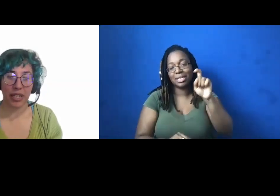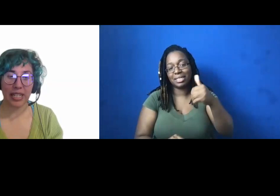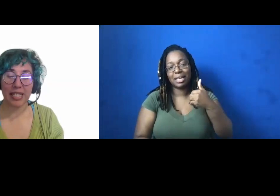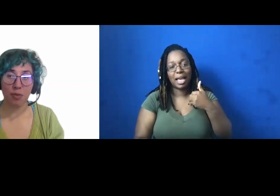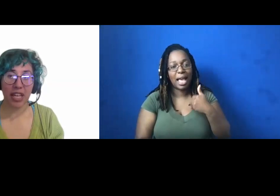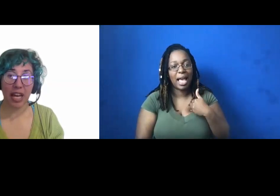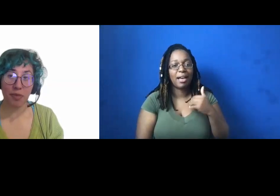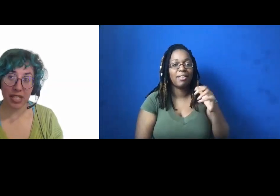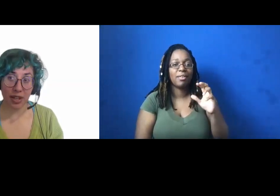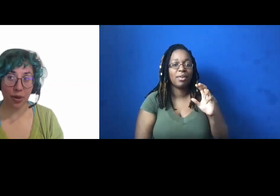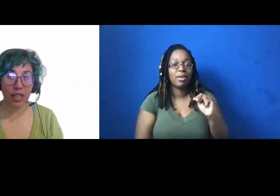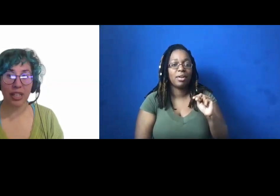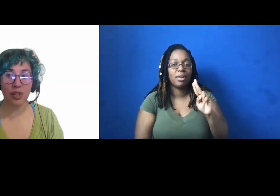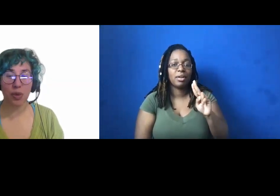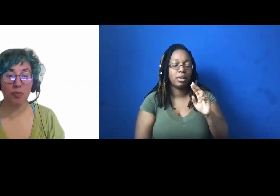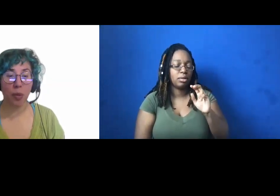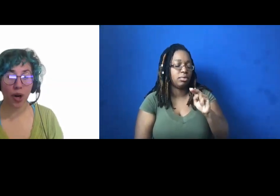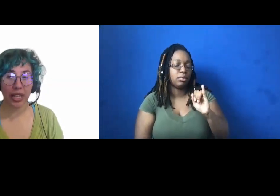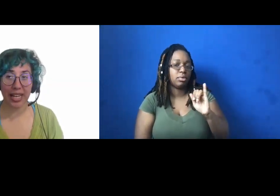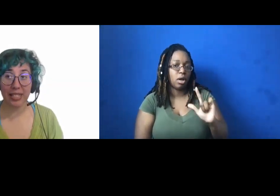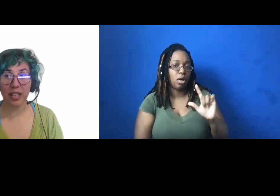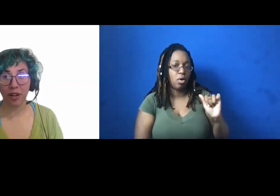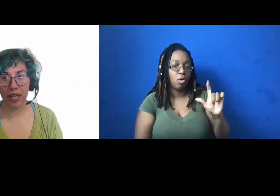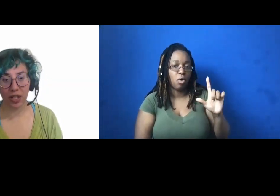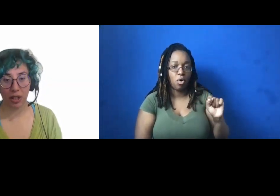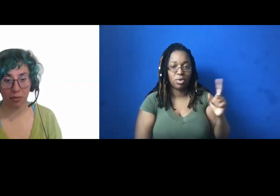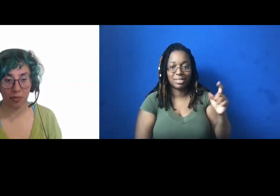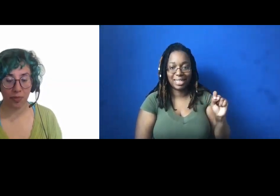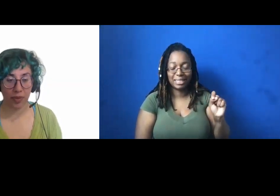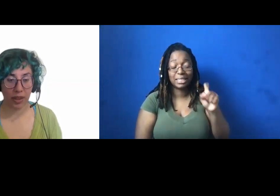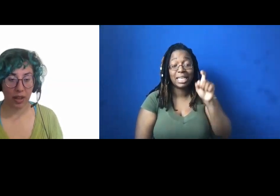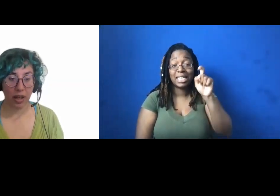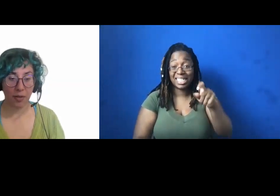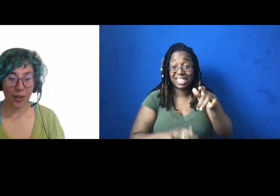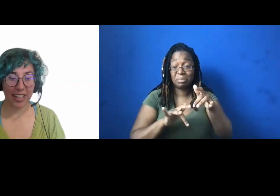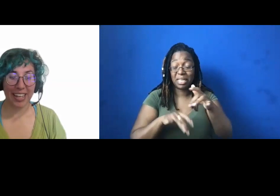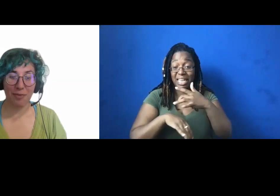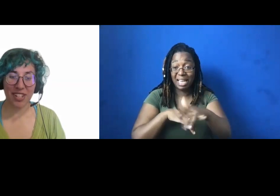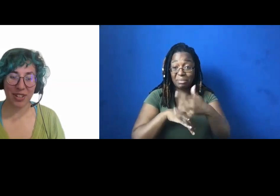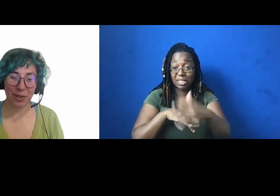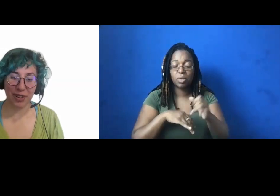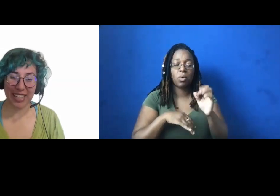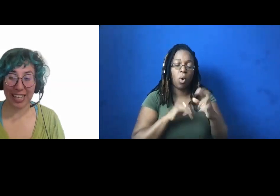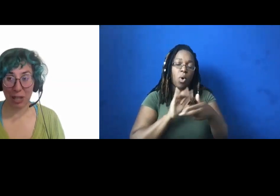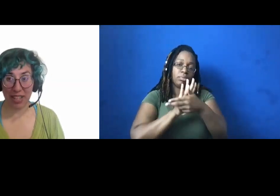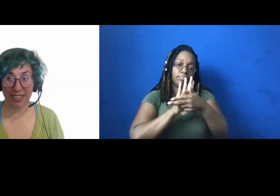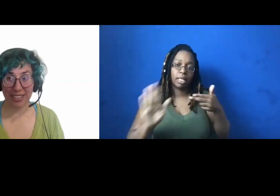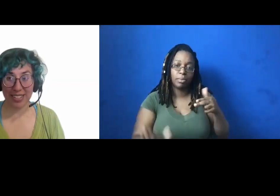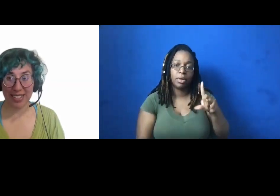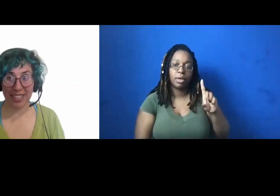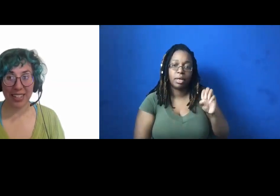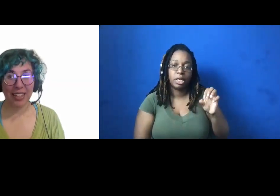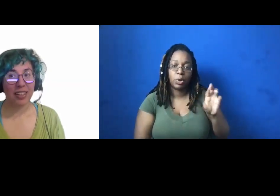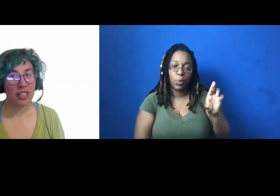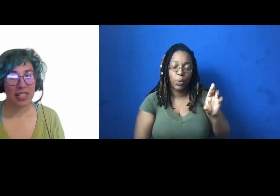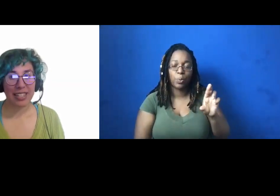text. So it needs to be empty, or they need to be marked as decoration. Avoid image-only